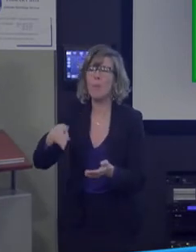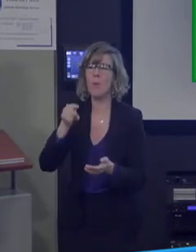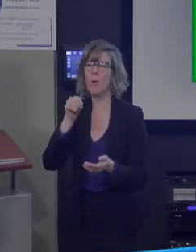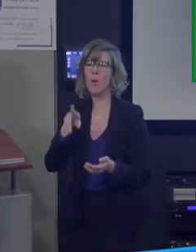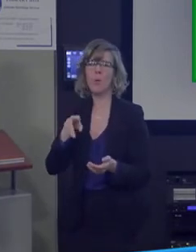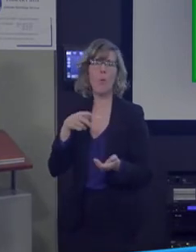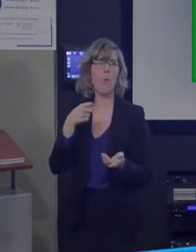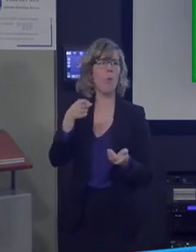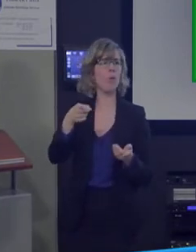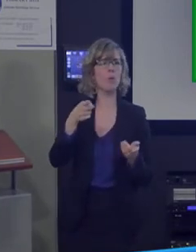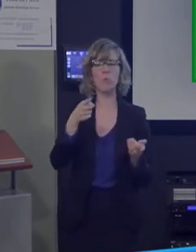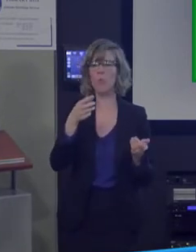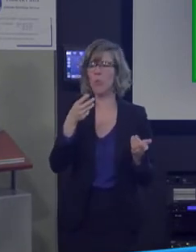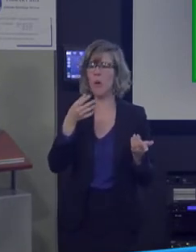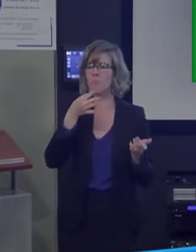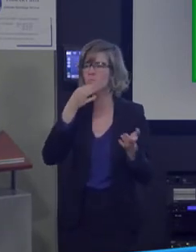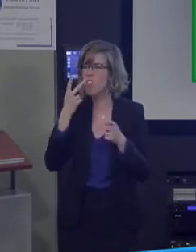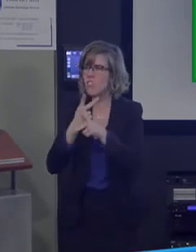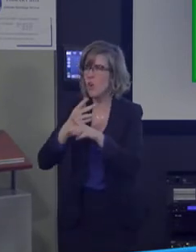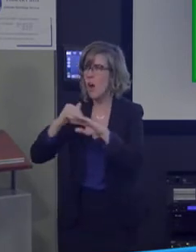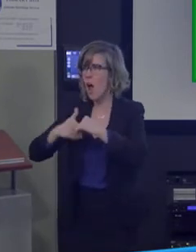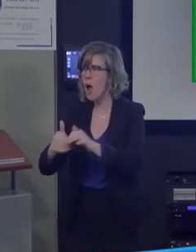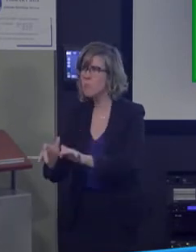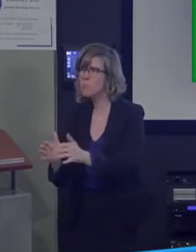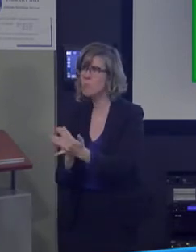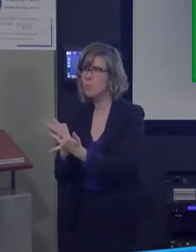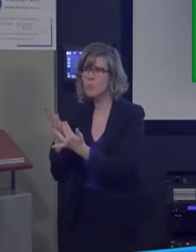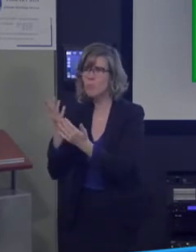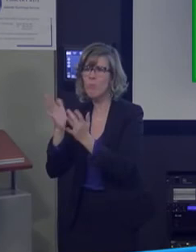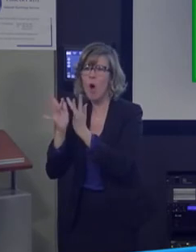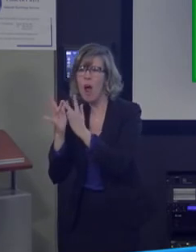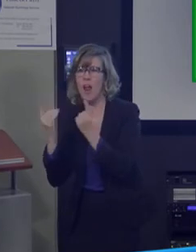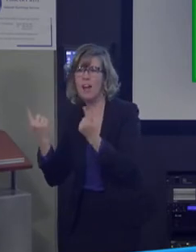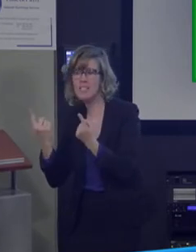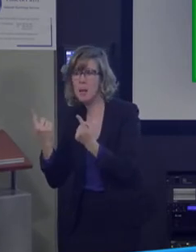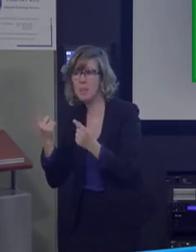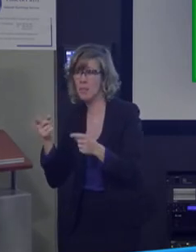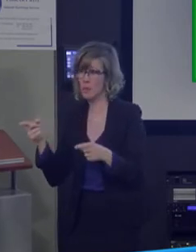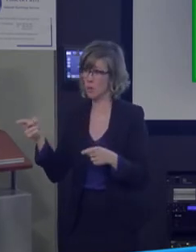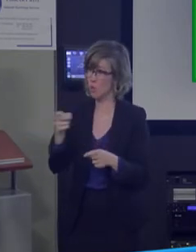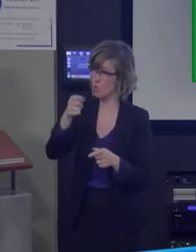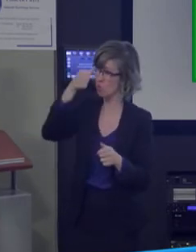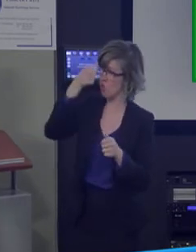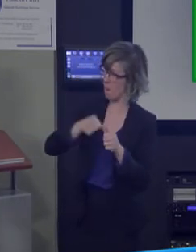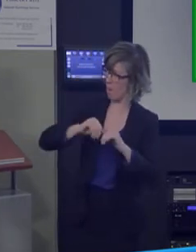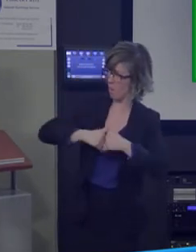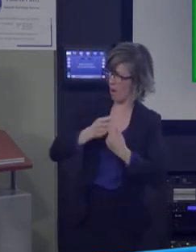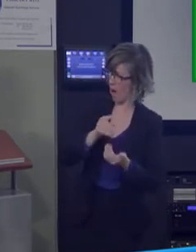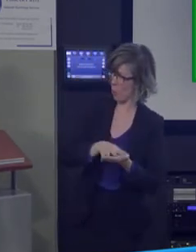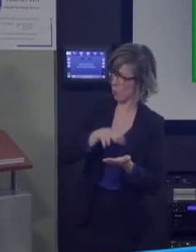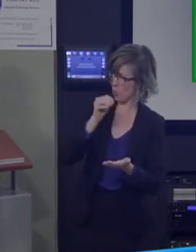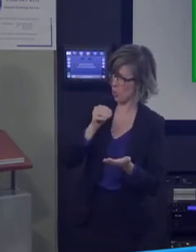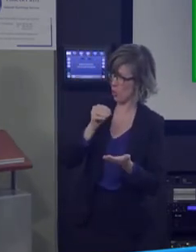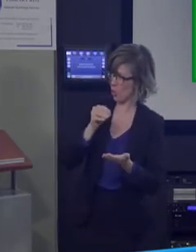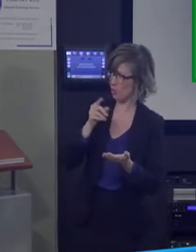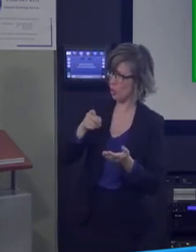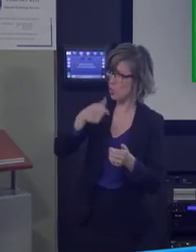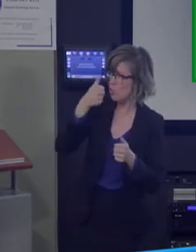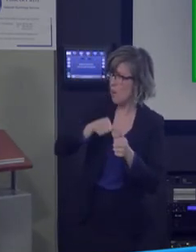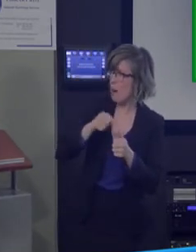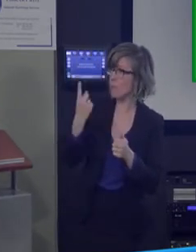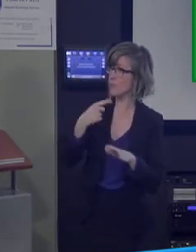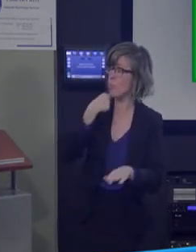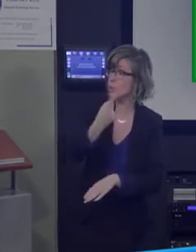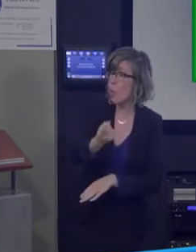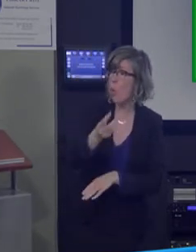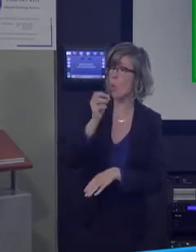have of using the web. And you probably don't remember whether somebody told it to you, or you looked it up in the manual, or you